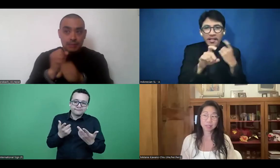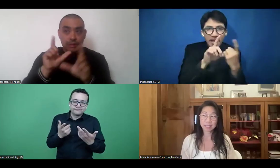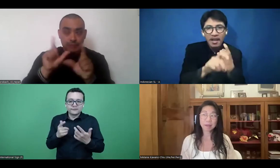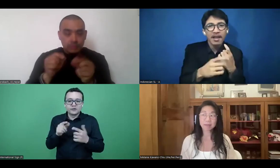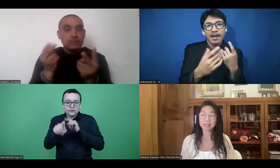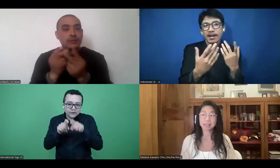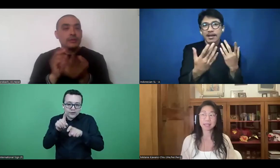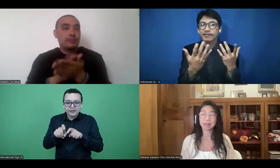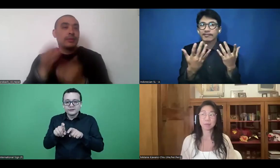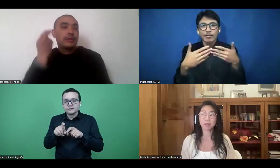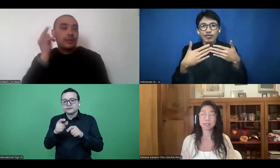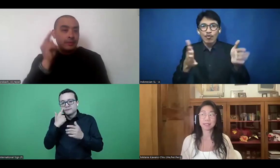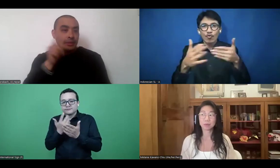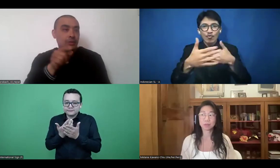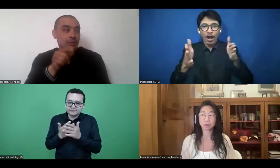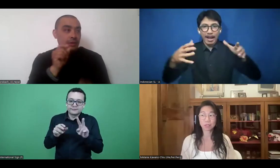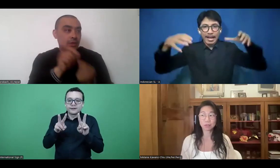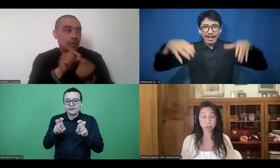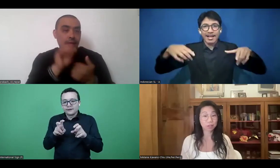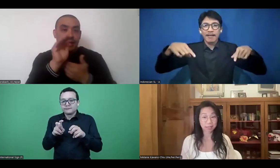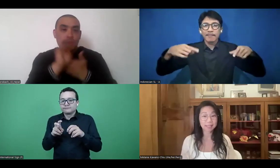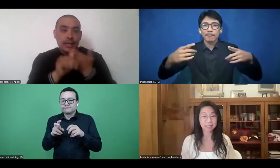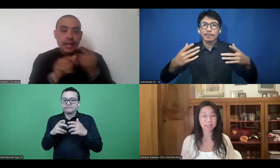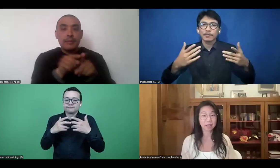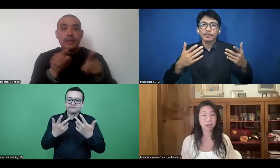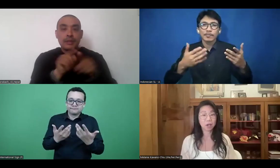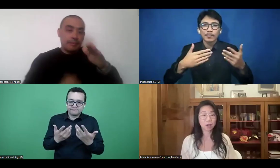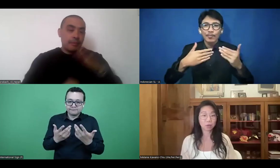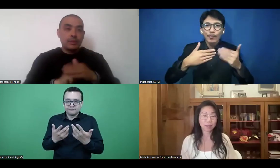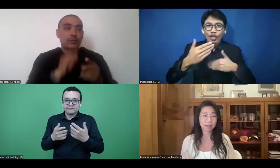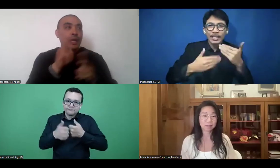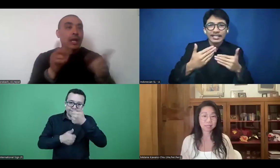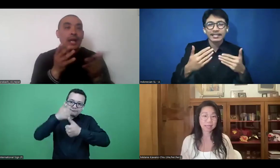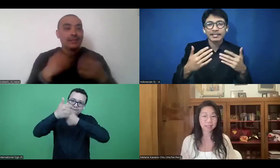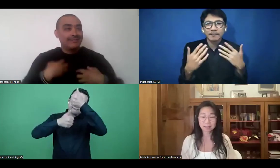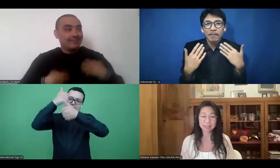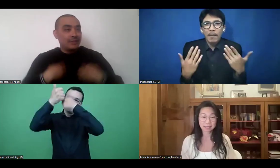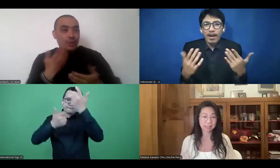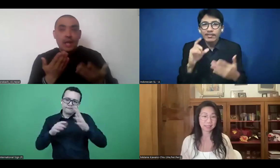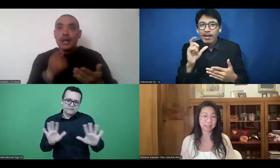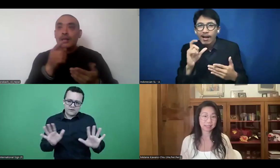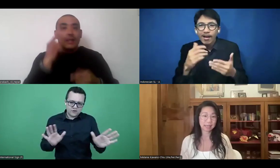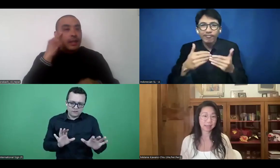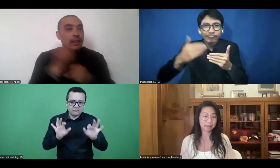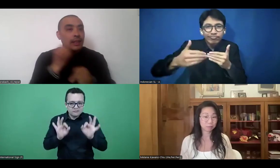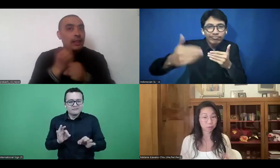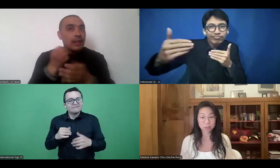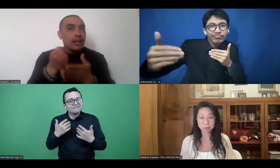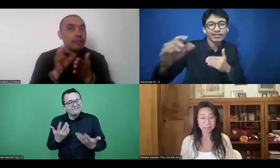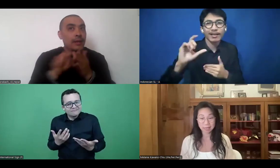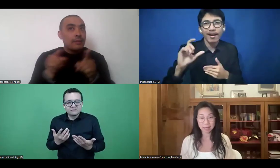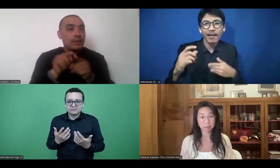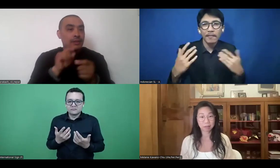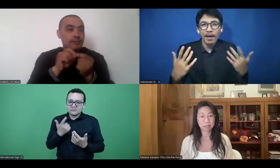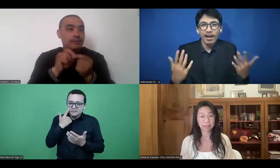And what came out of that design process was a real curiosity around technical assistance and what we're